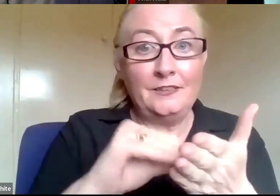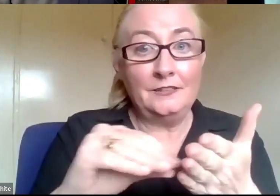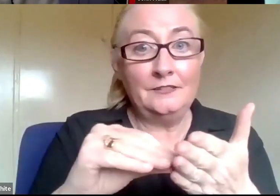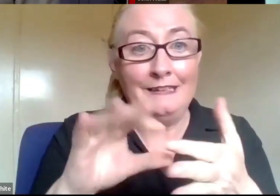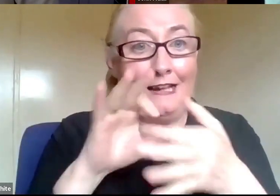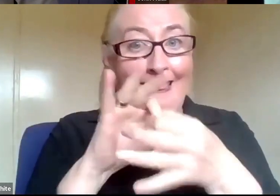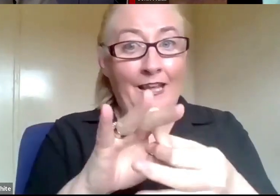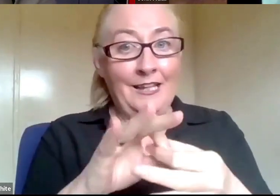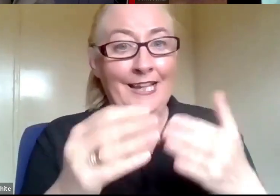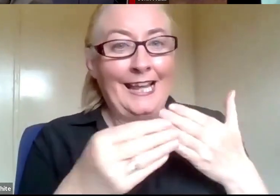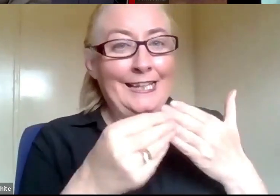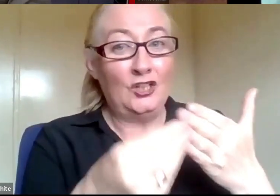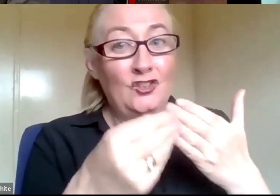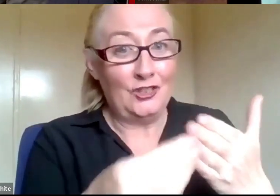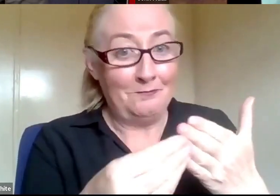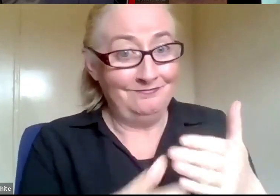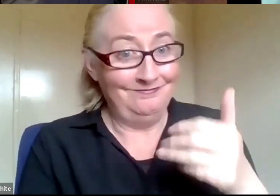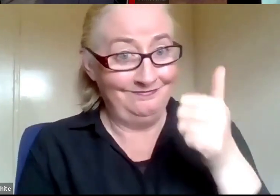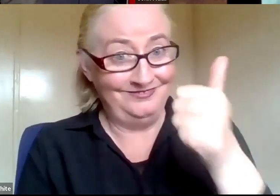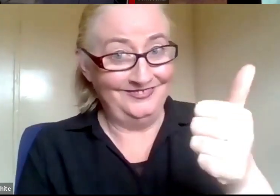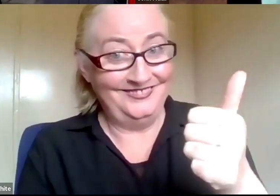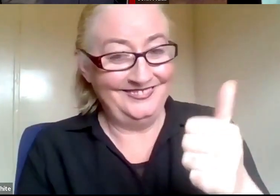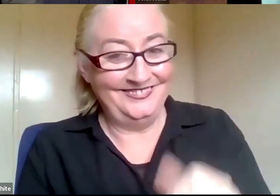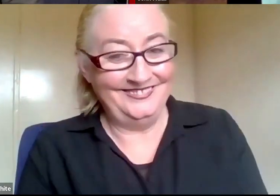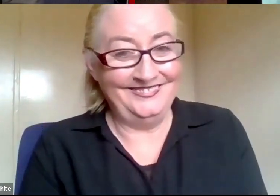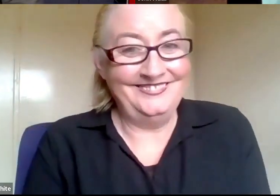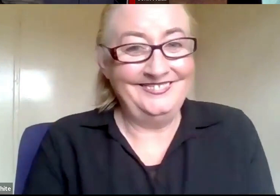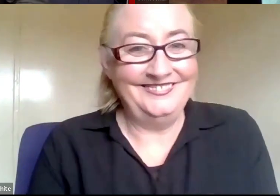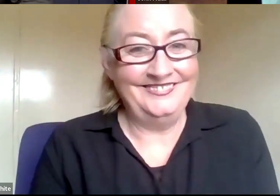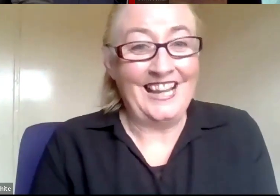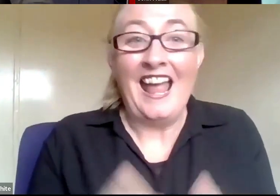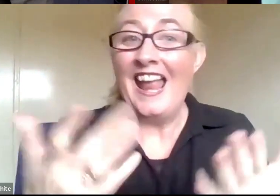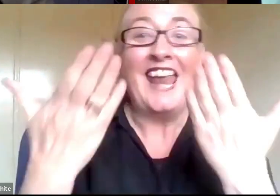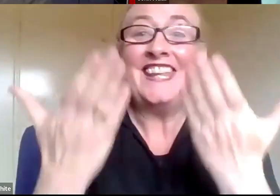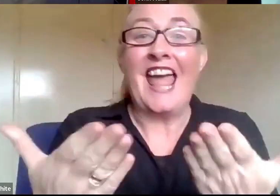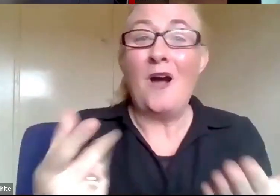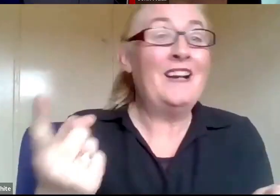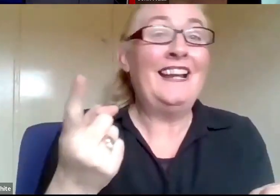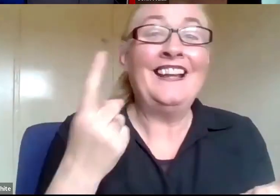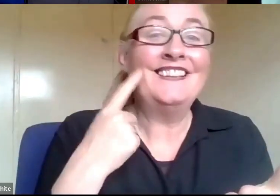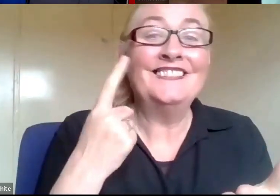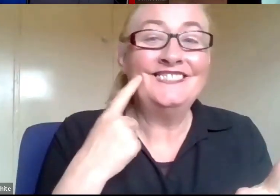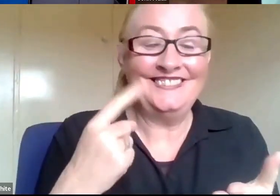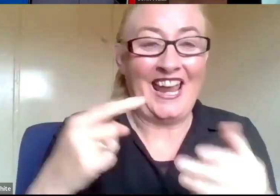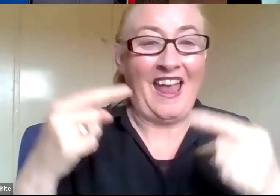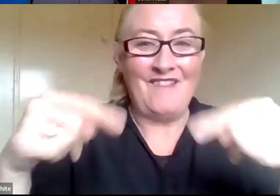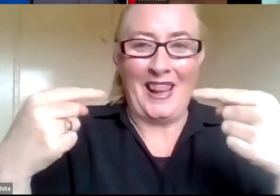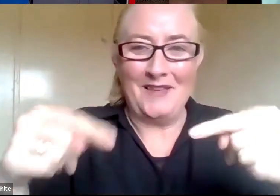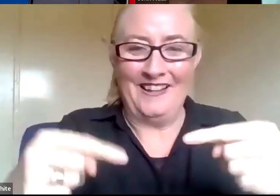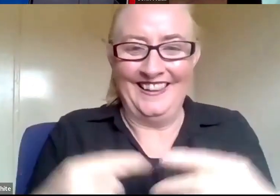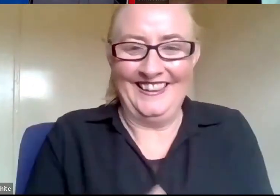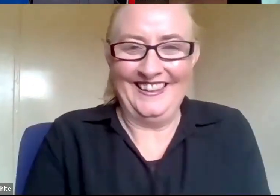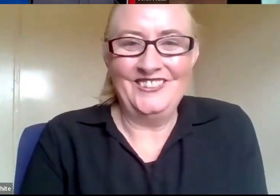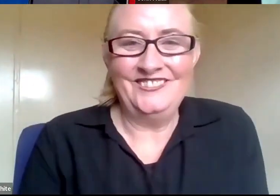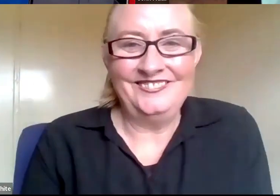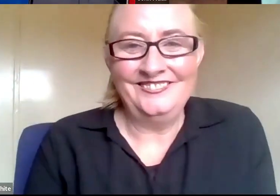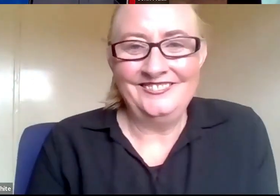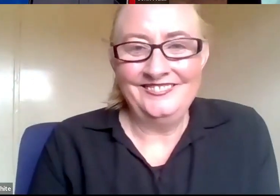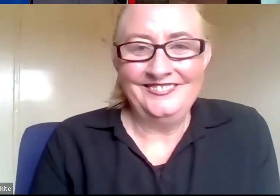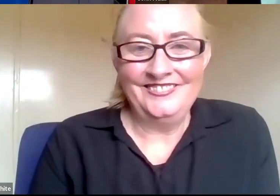also now easily available, and is Develop Your Leadership